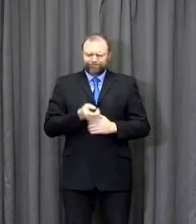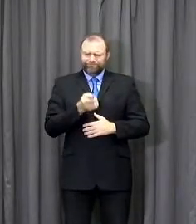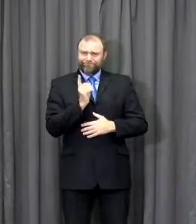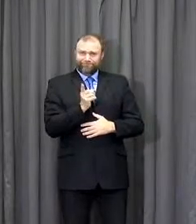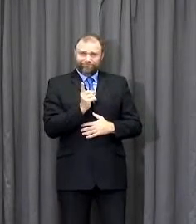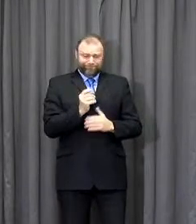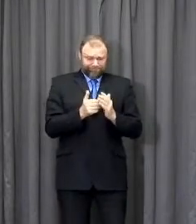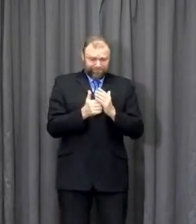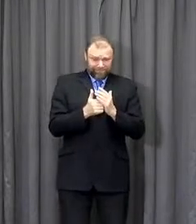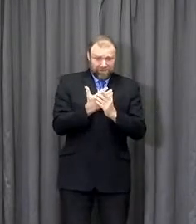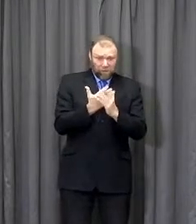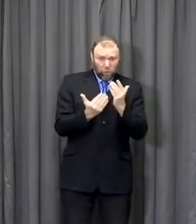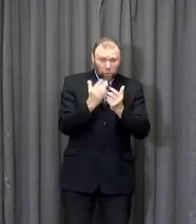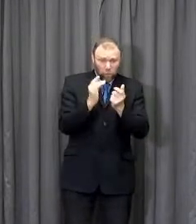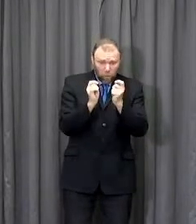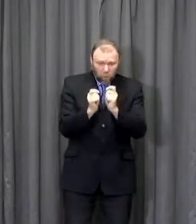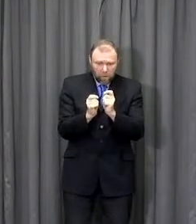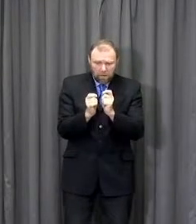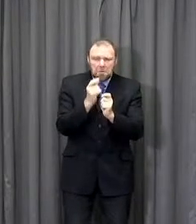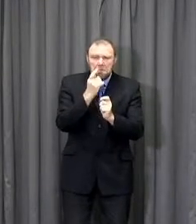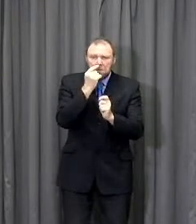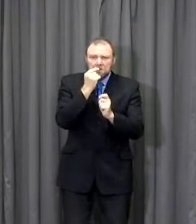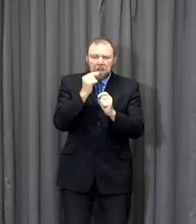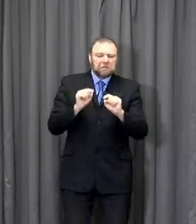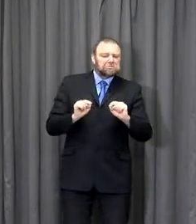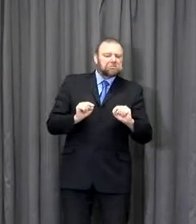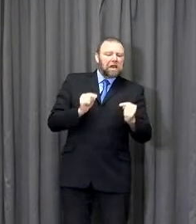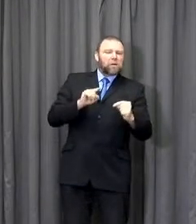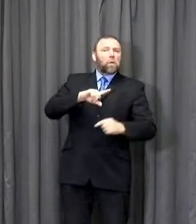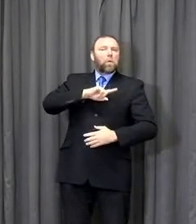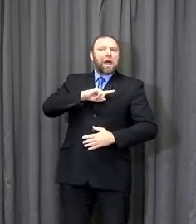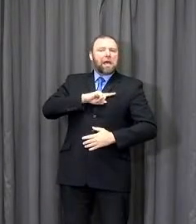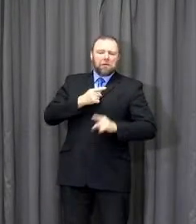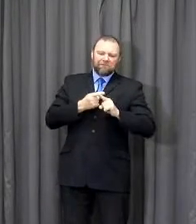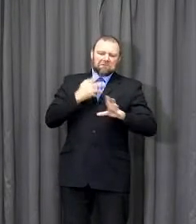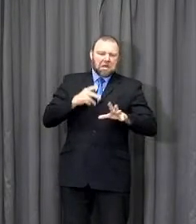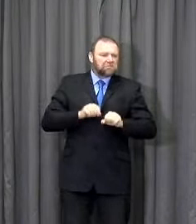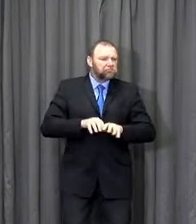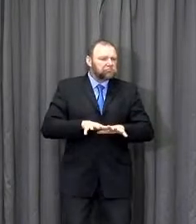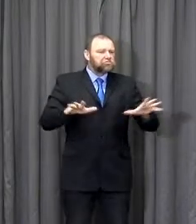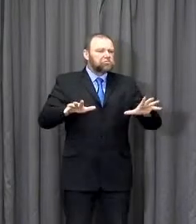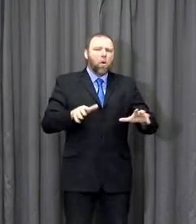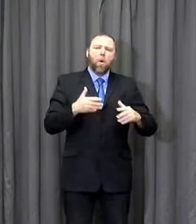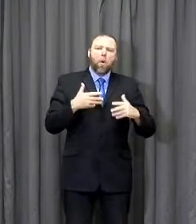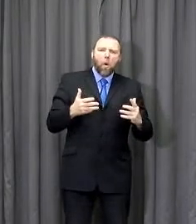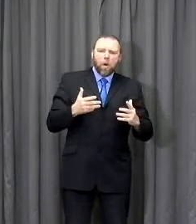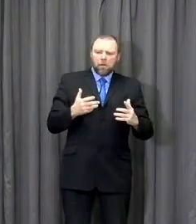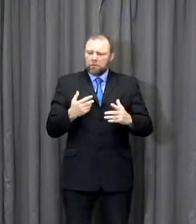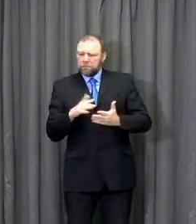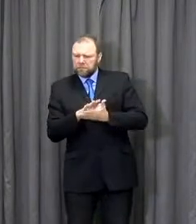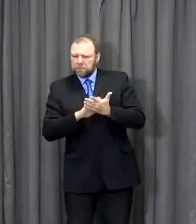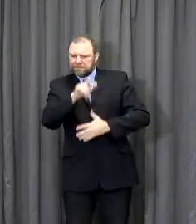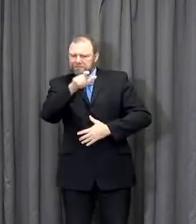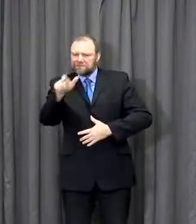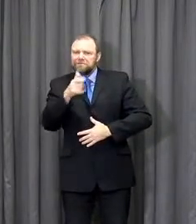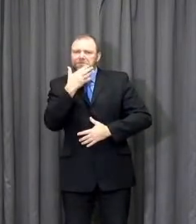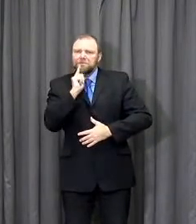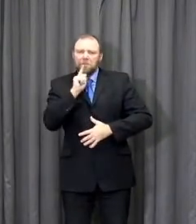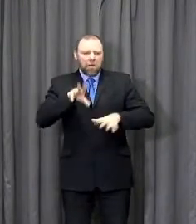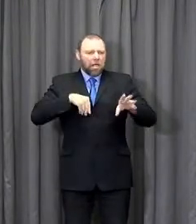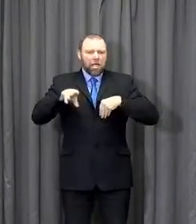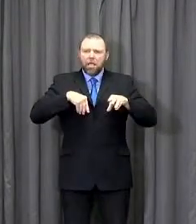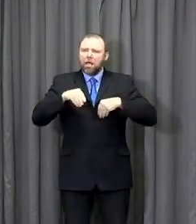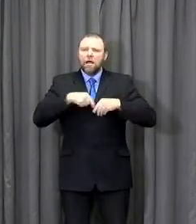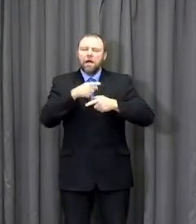because they may alter the course of the pandemic, possibly speeding up the rate of transmission and quickly increasing the number of people who have been